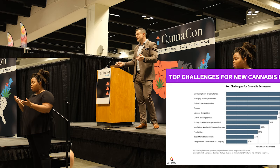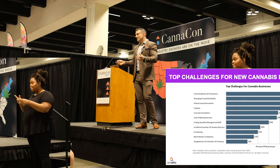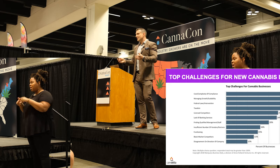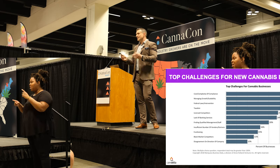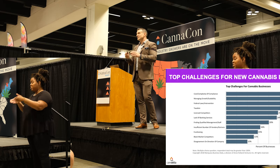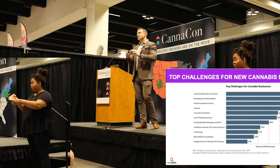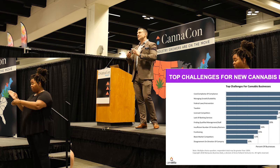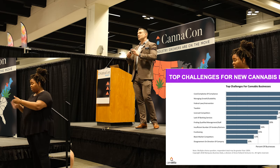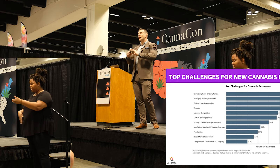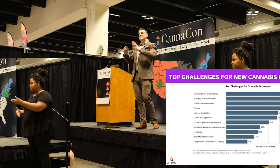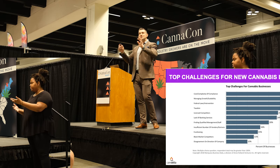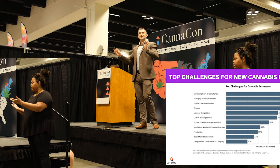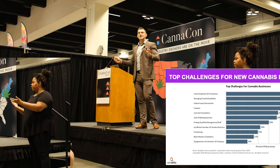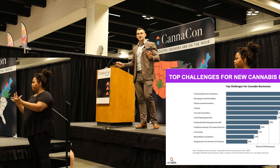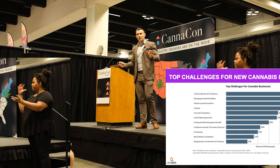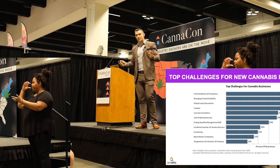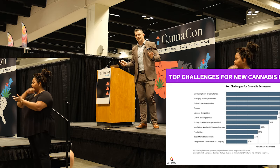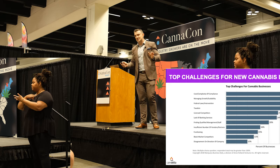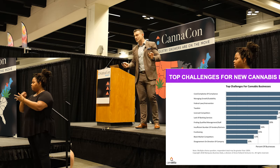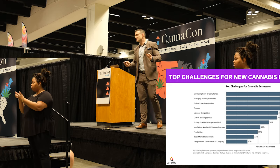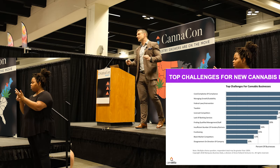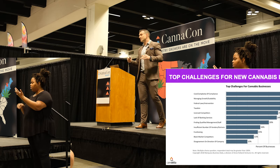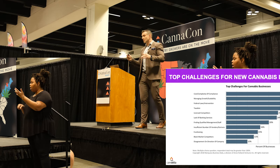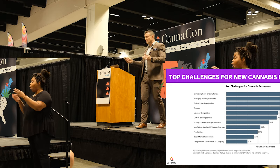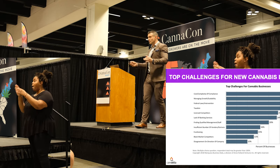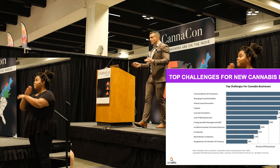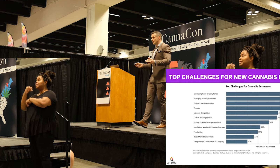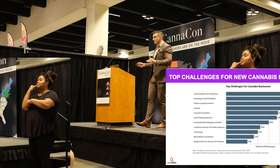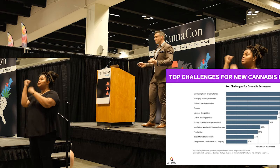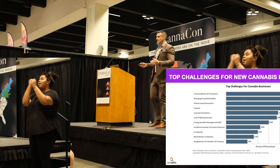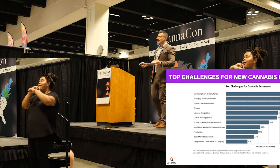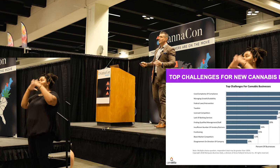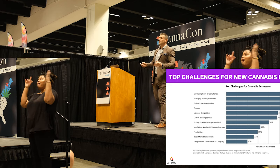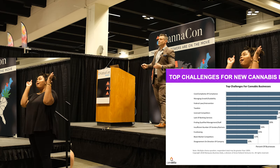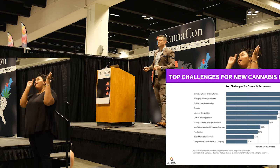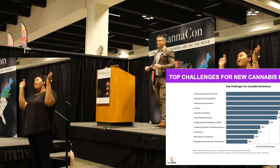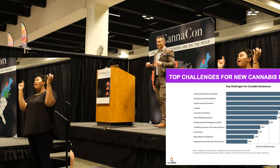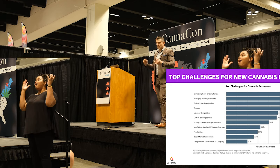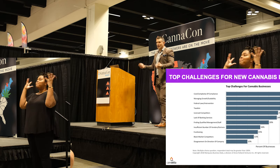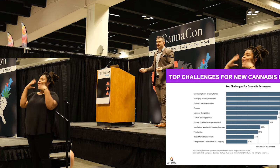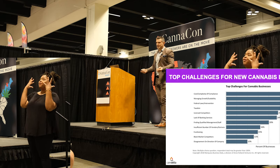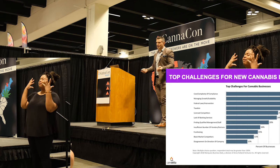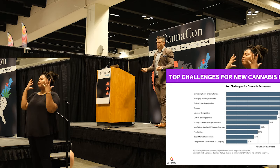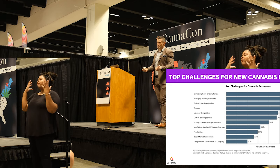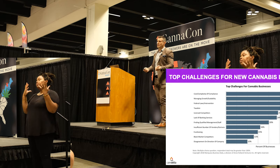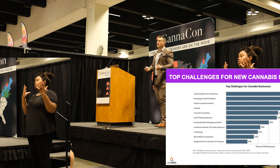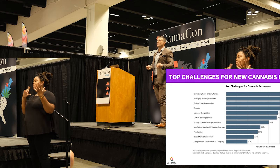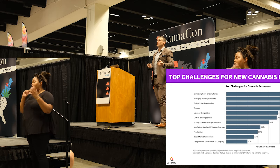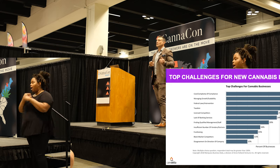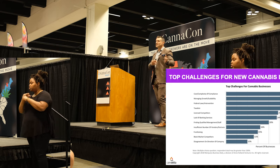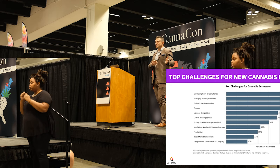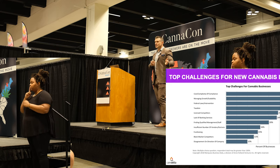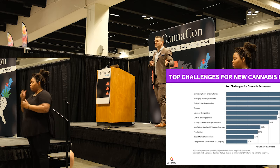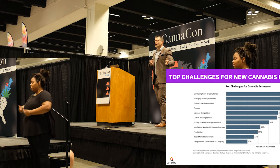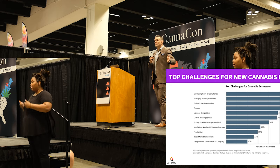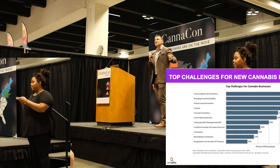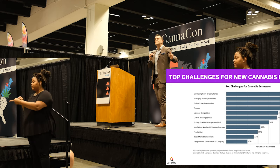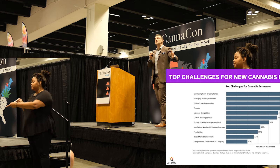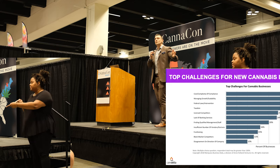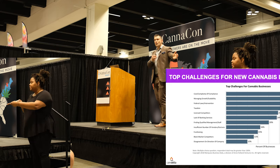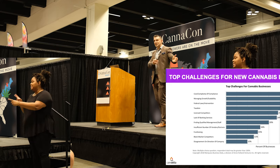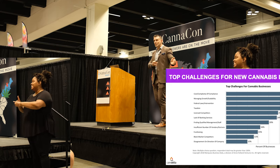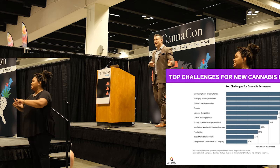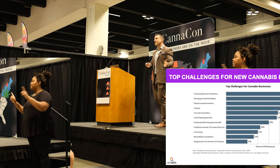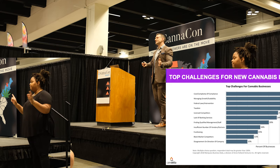finish sort of this grandiose idea of what a business looks like to you before you actually get open, right? We